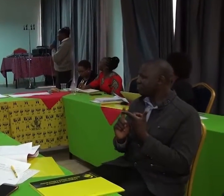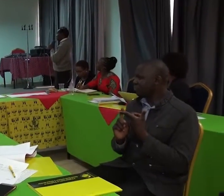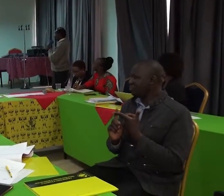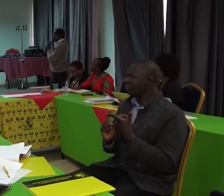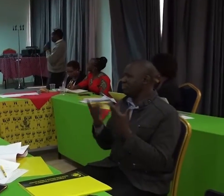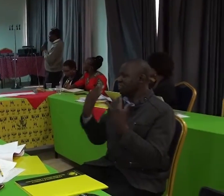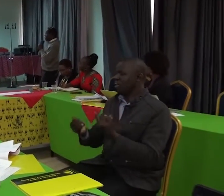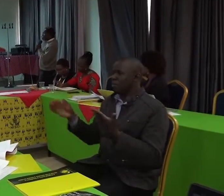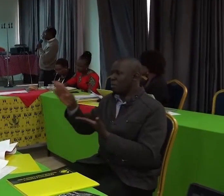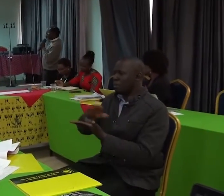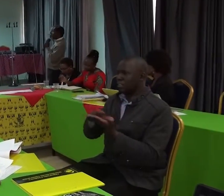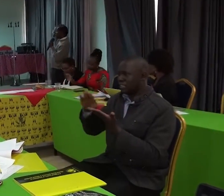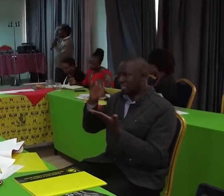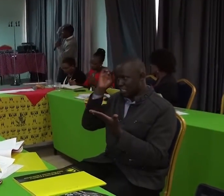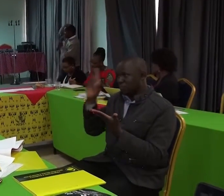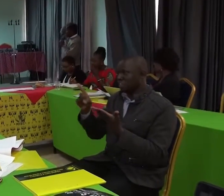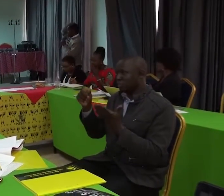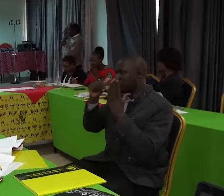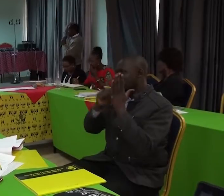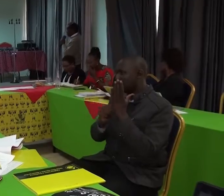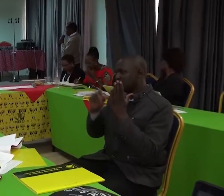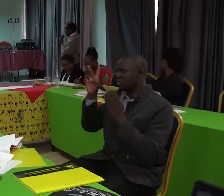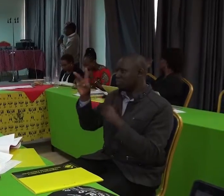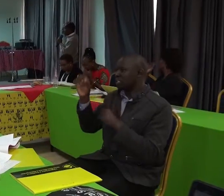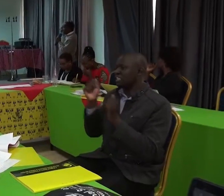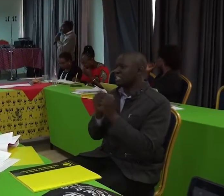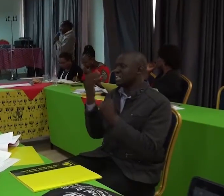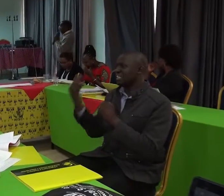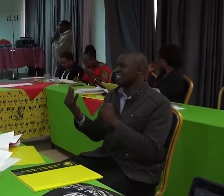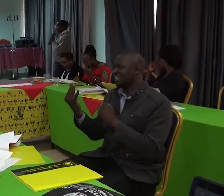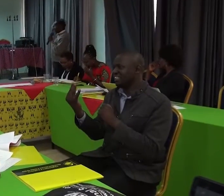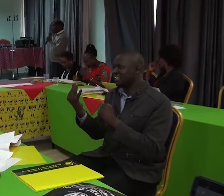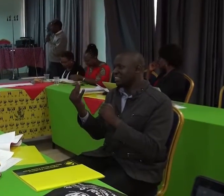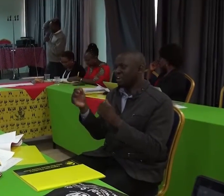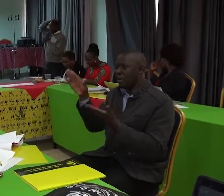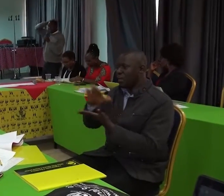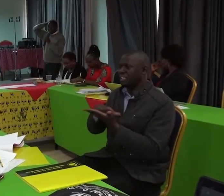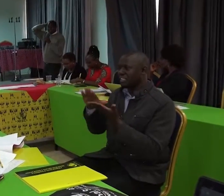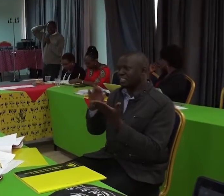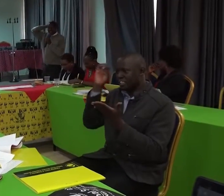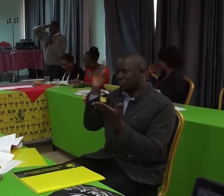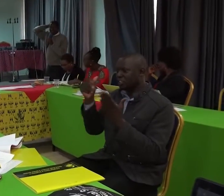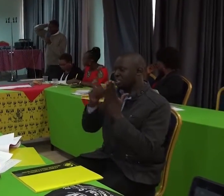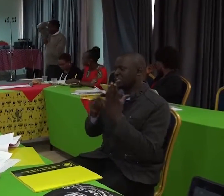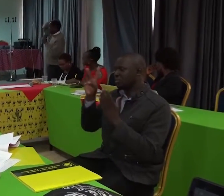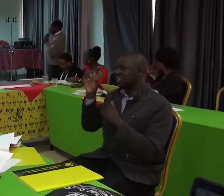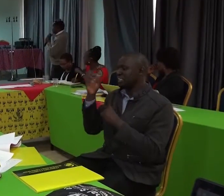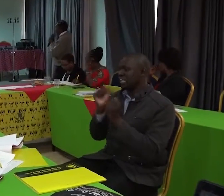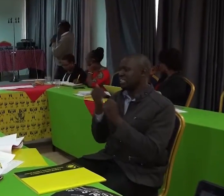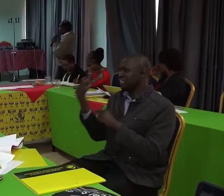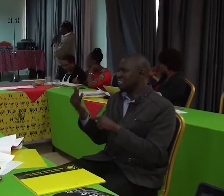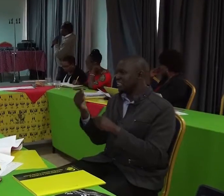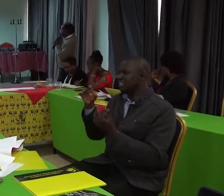The Basic Education Act 2013, which part is that one? Part 6.